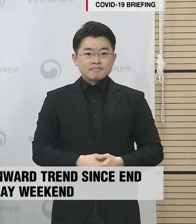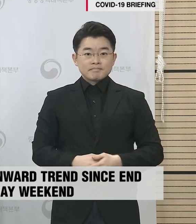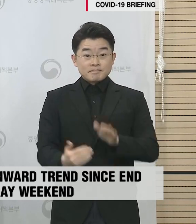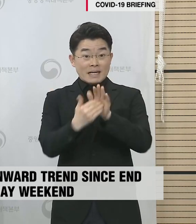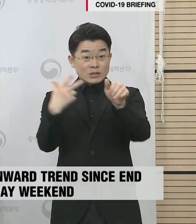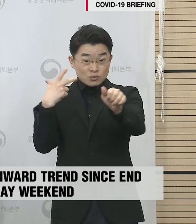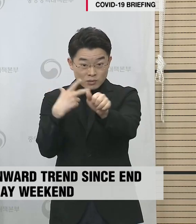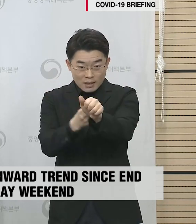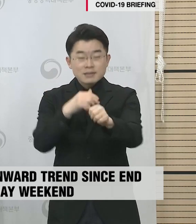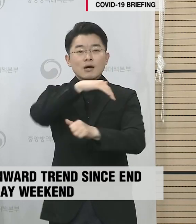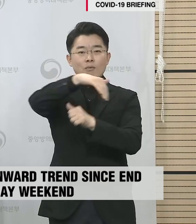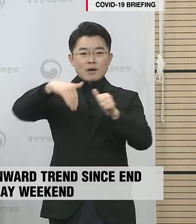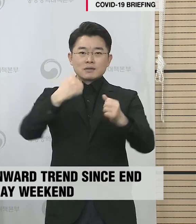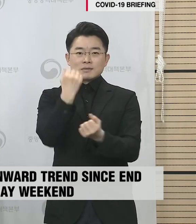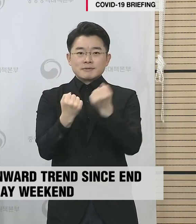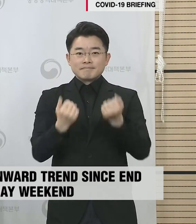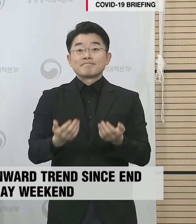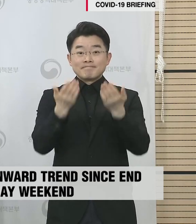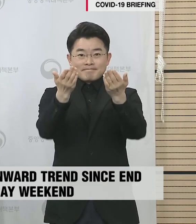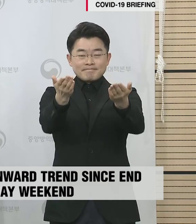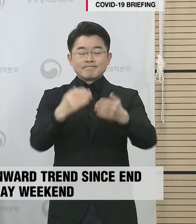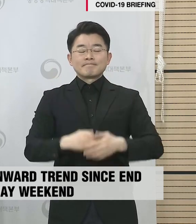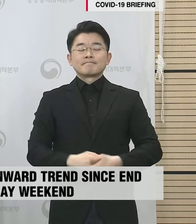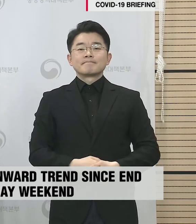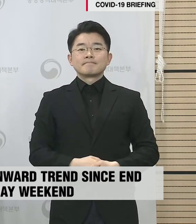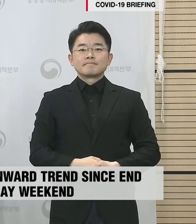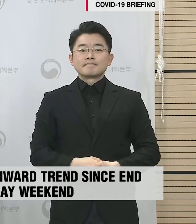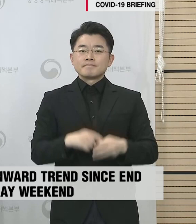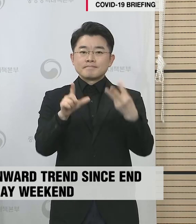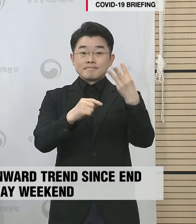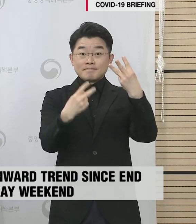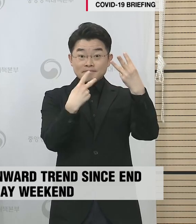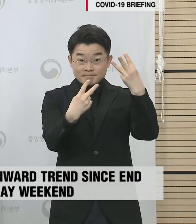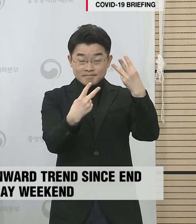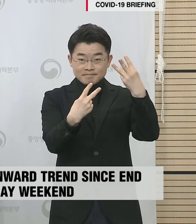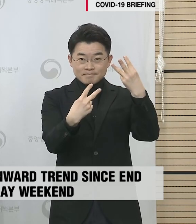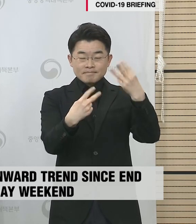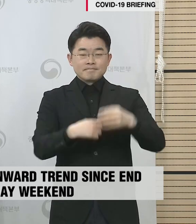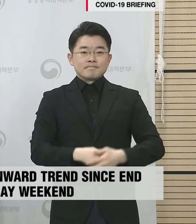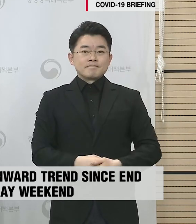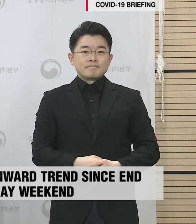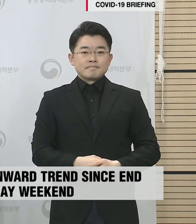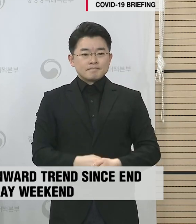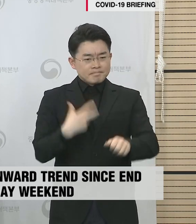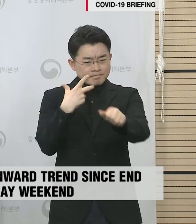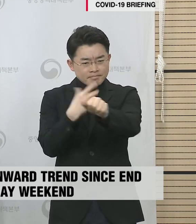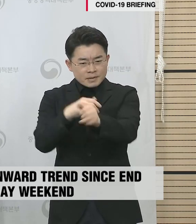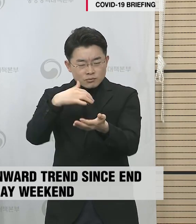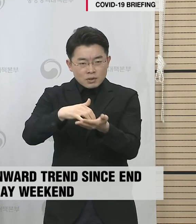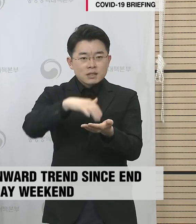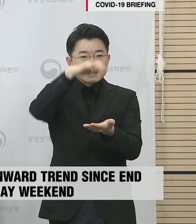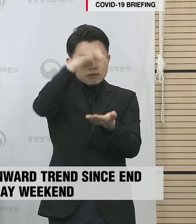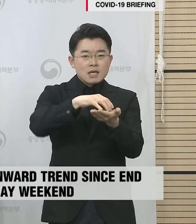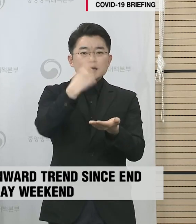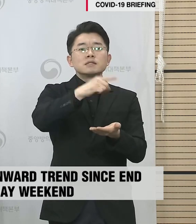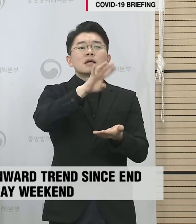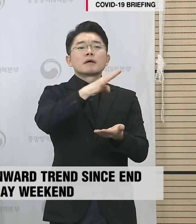And next, we have some updates on the inoculation of COVID-19 vaccines. As of March 2nd, midnight,